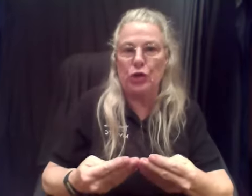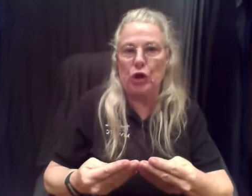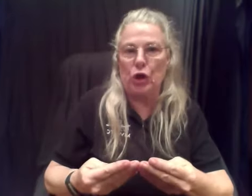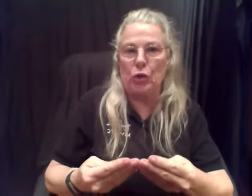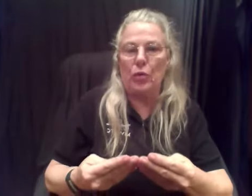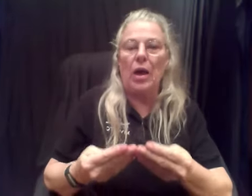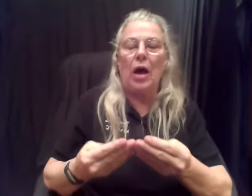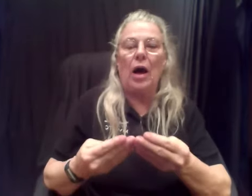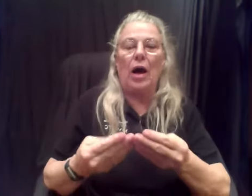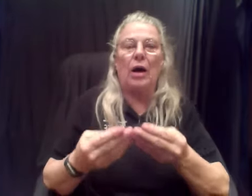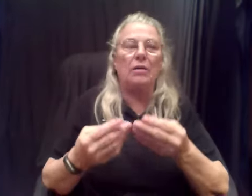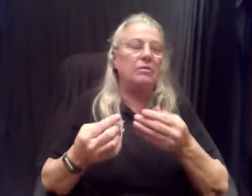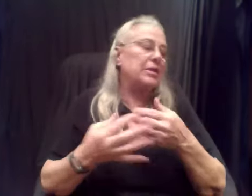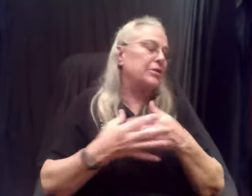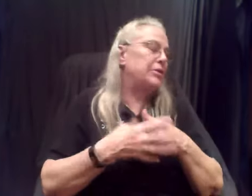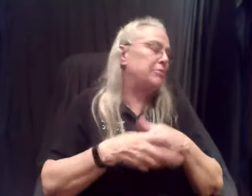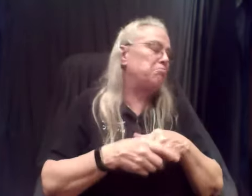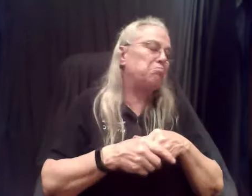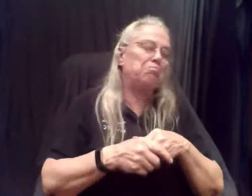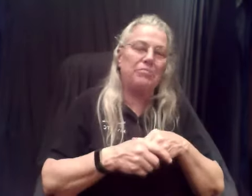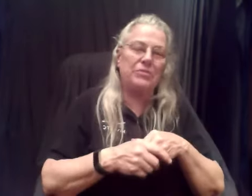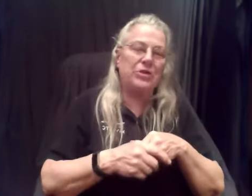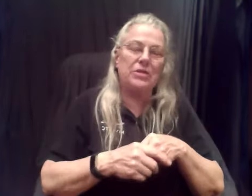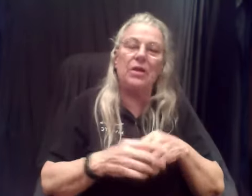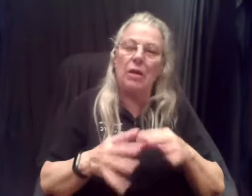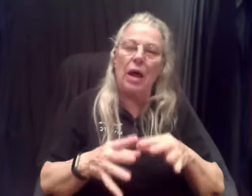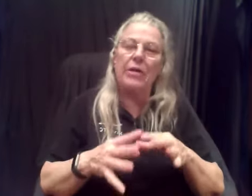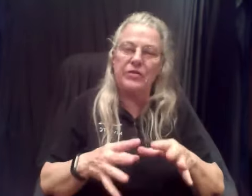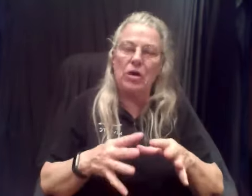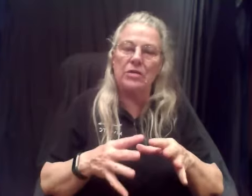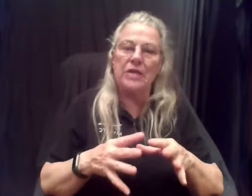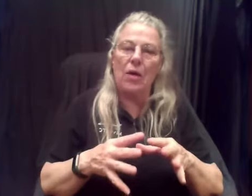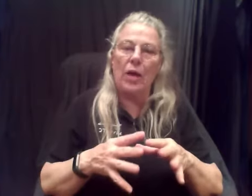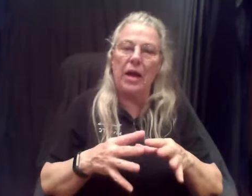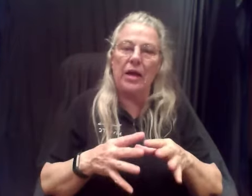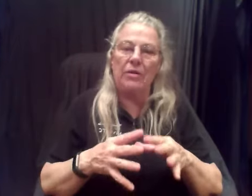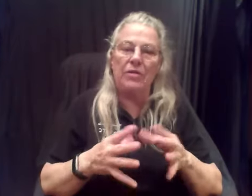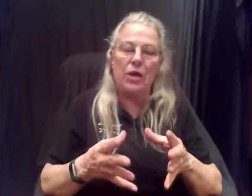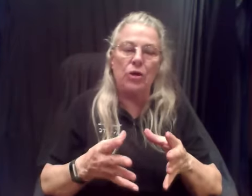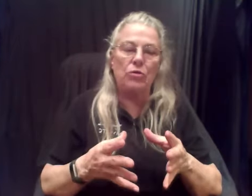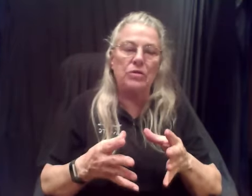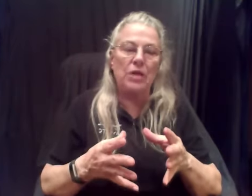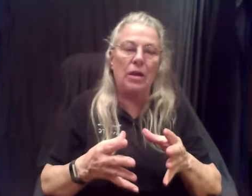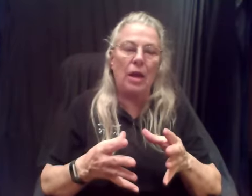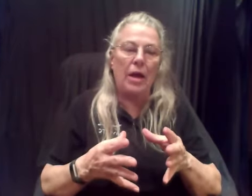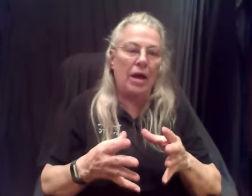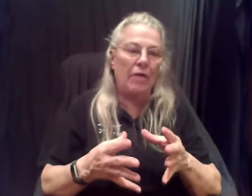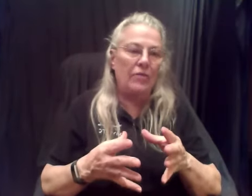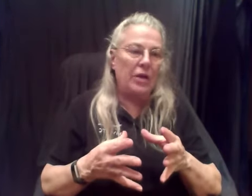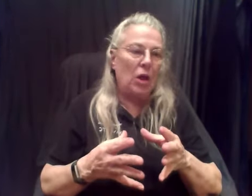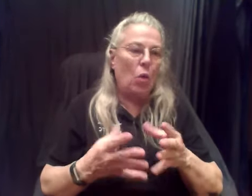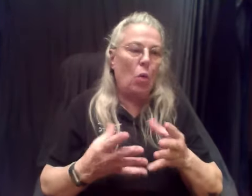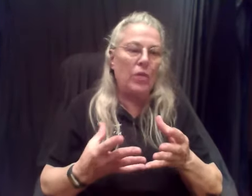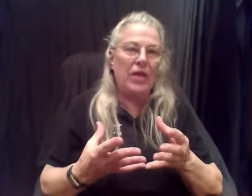you. There's just a lot of songs that way. They use a lot of what they